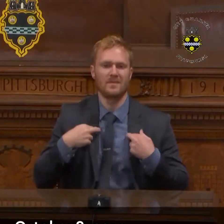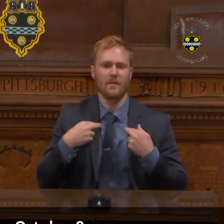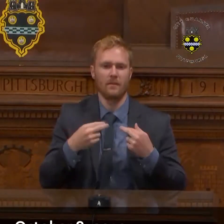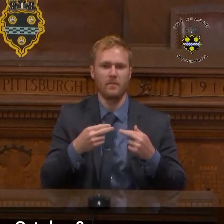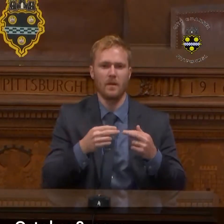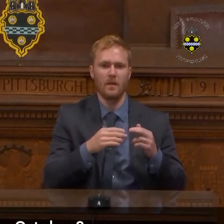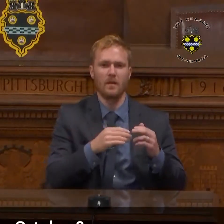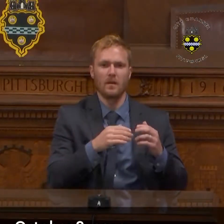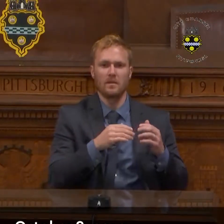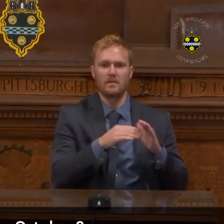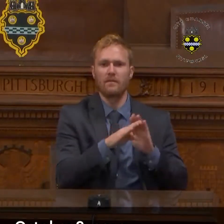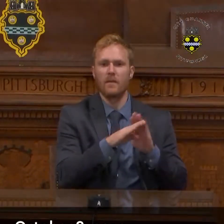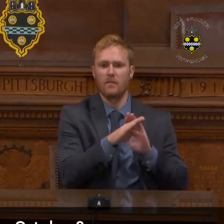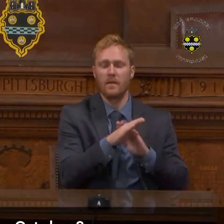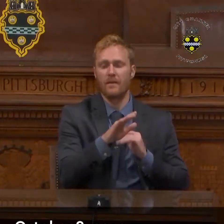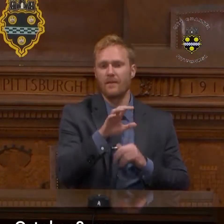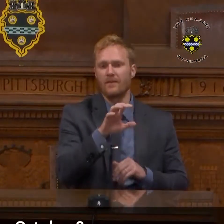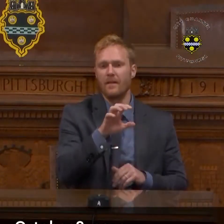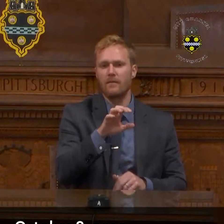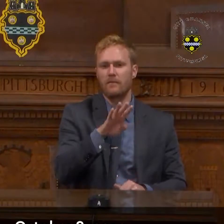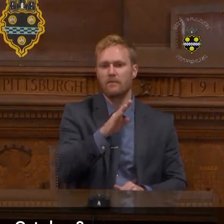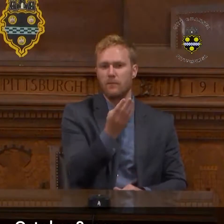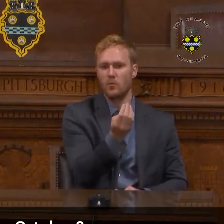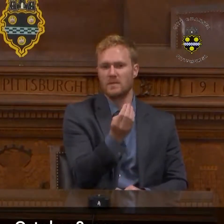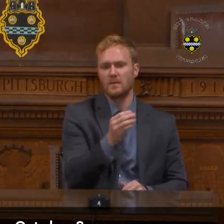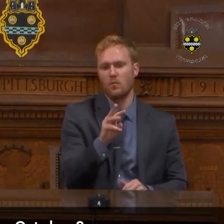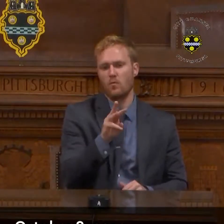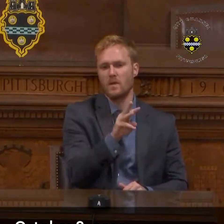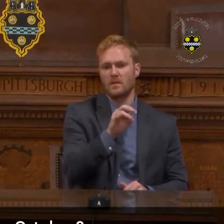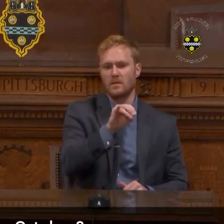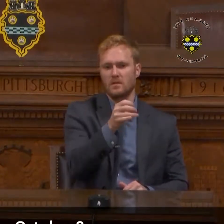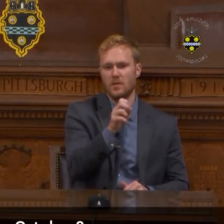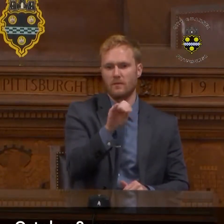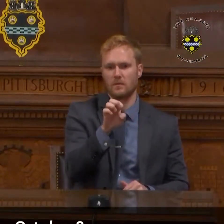514 West Jefferson Street.